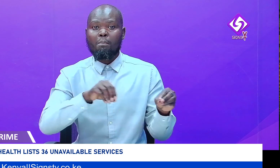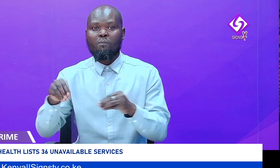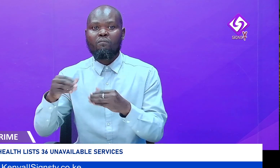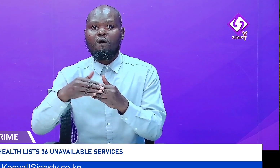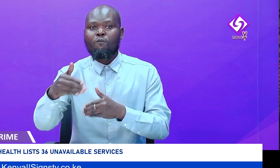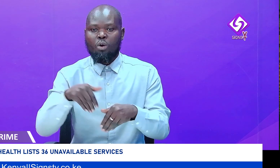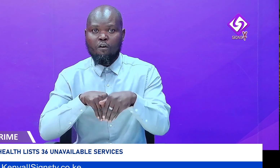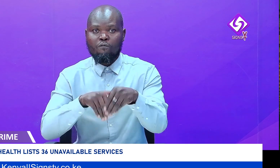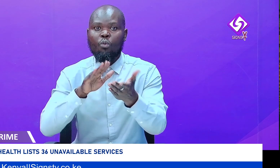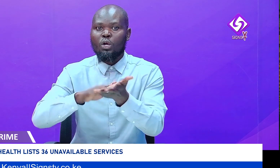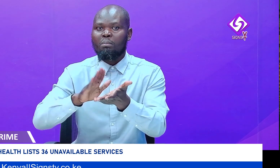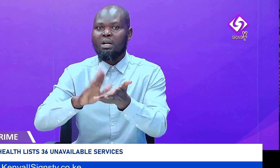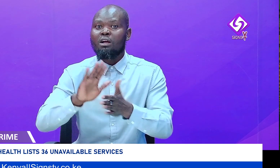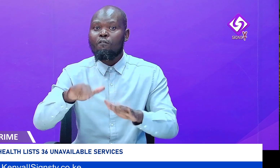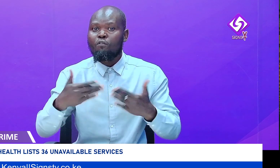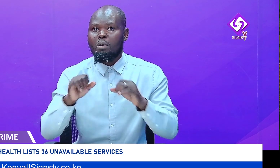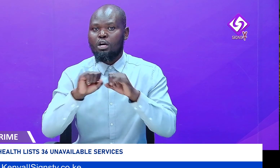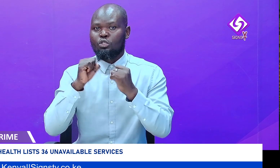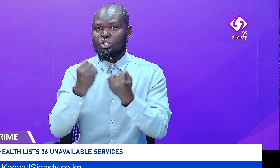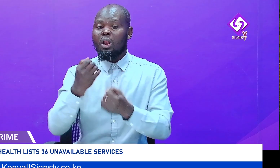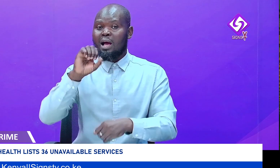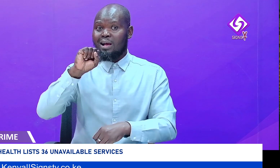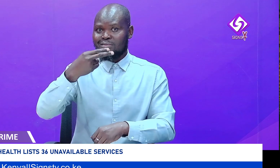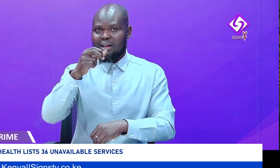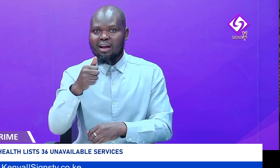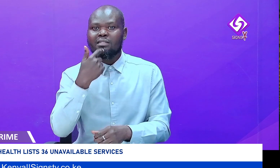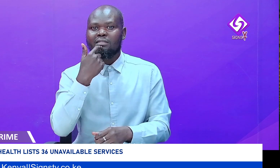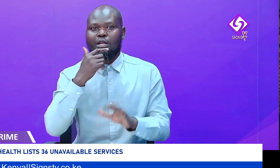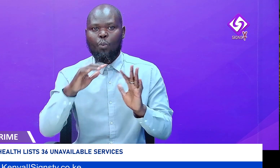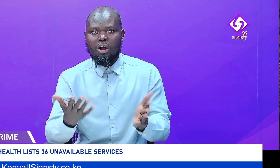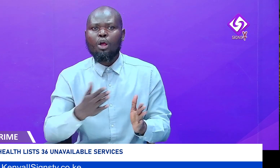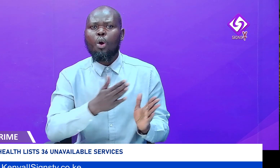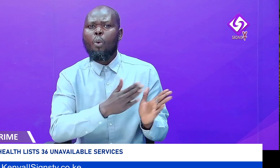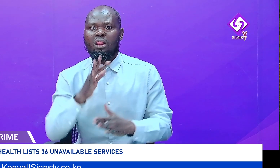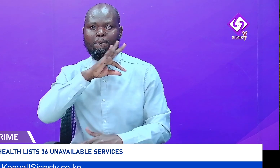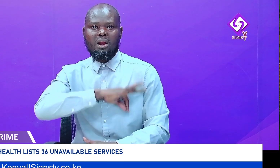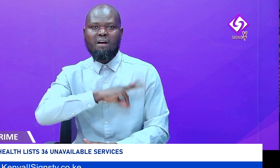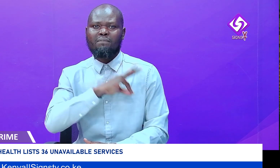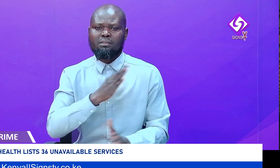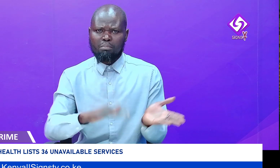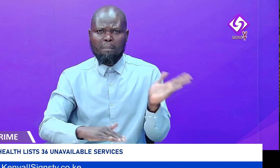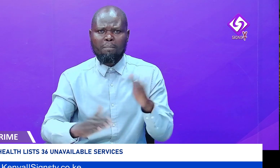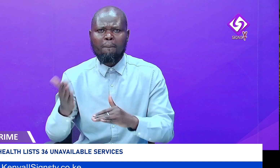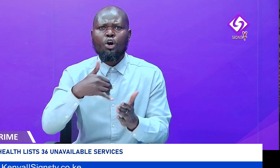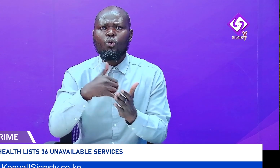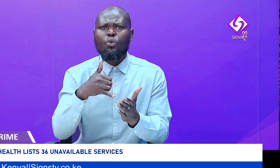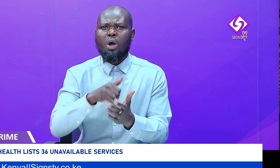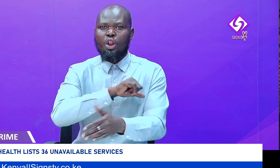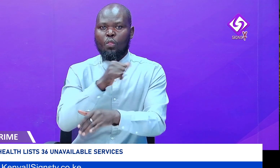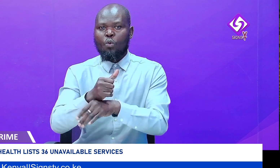CS Aden Duale said the move followed recommendations from the Social Health Authority, SHA, and the